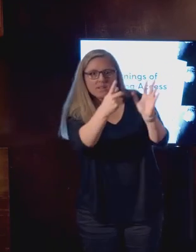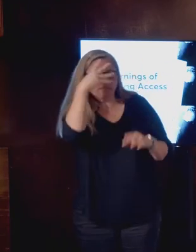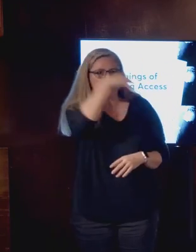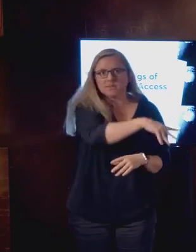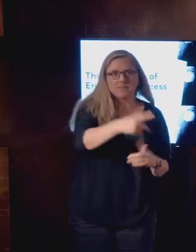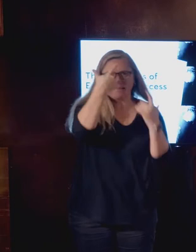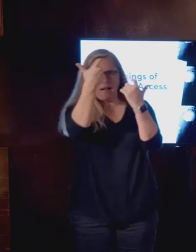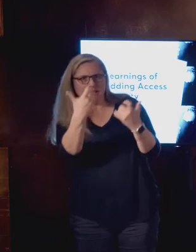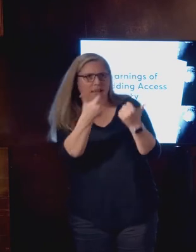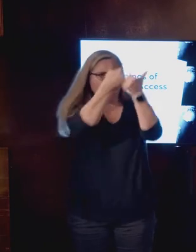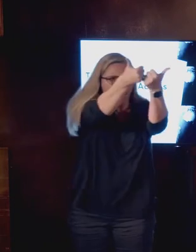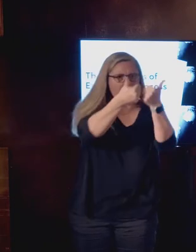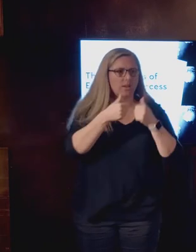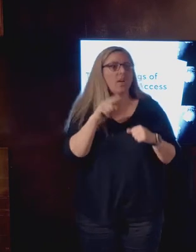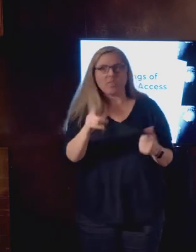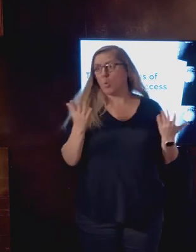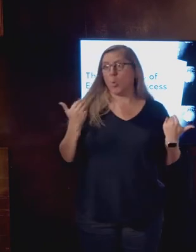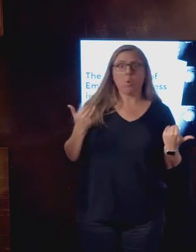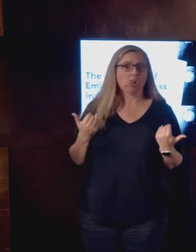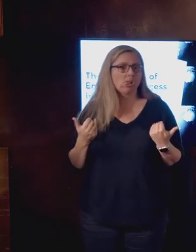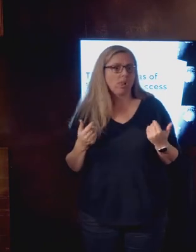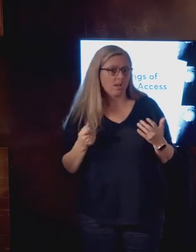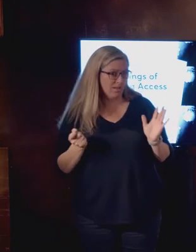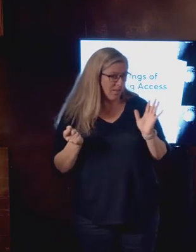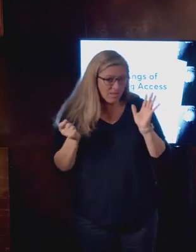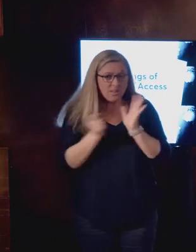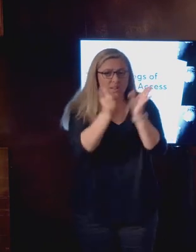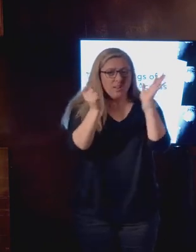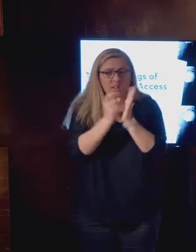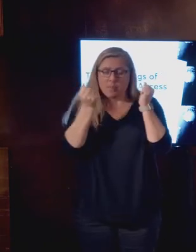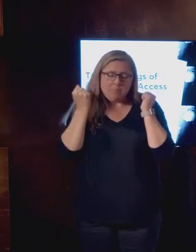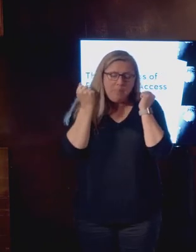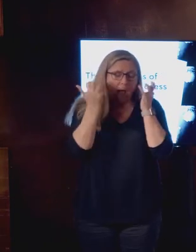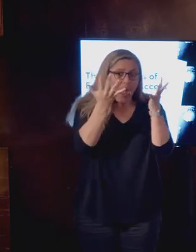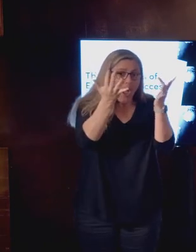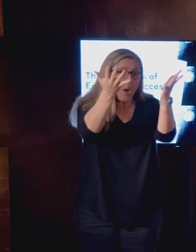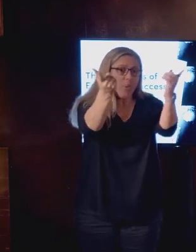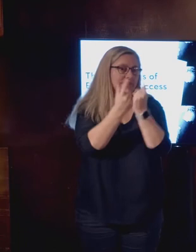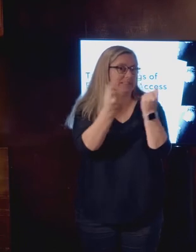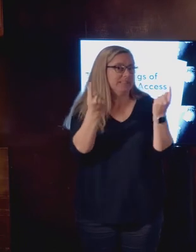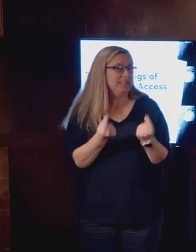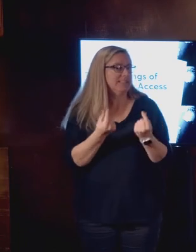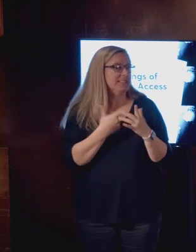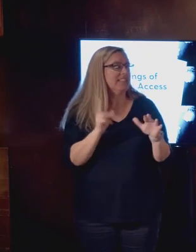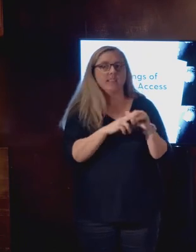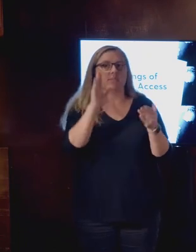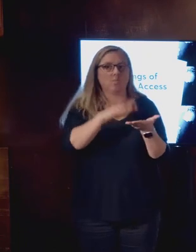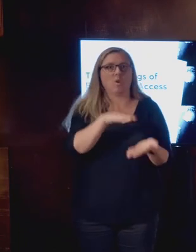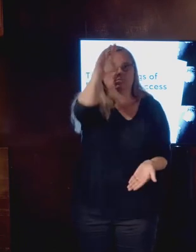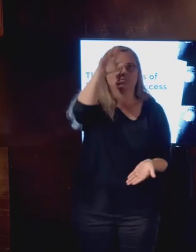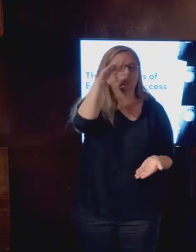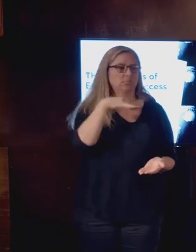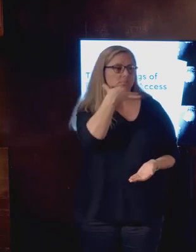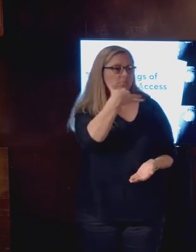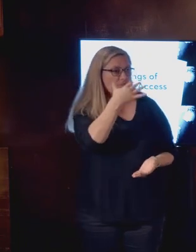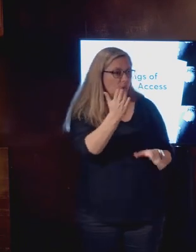this great idea, you know. And they were like, cool. And then we sold so many tickets, so many more than we would have at a higher price. So it